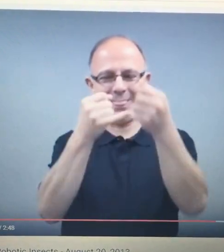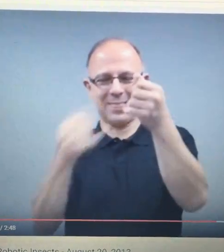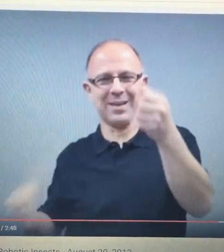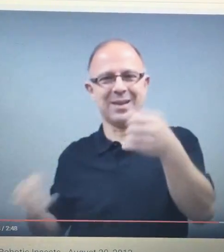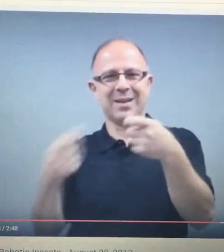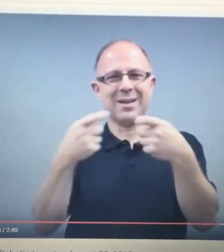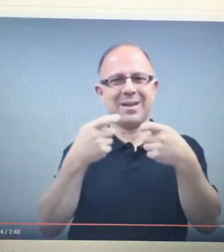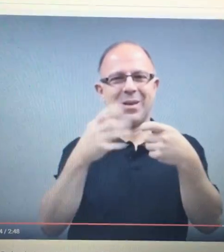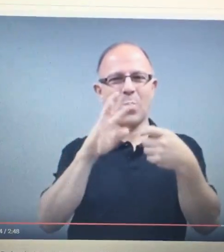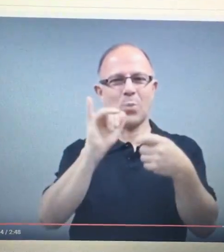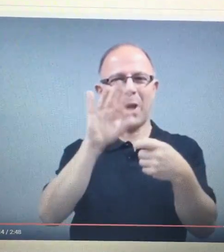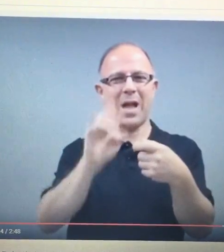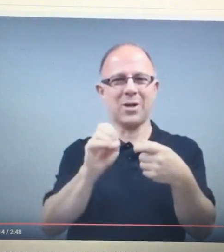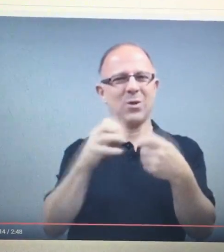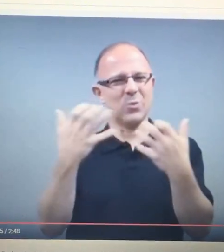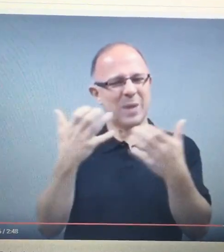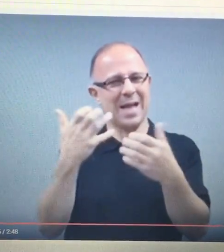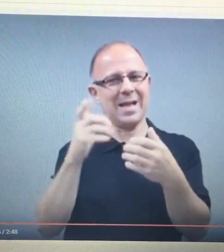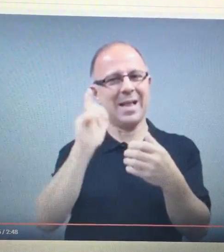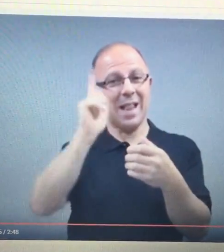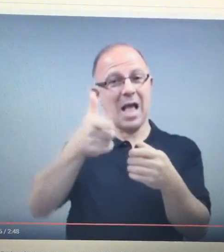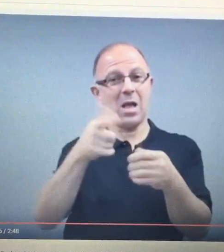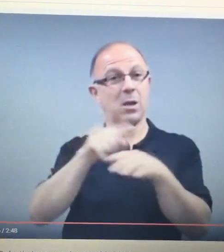insect, different things.